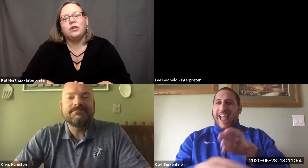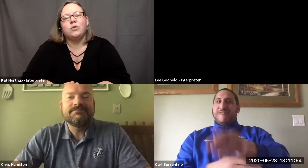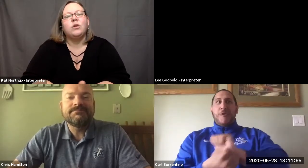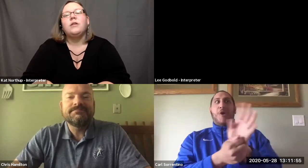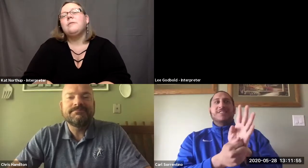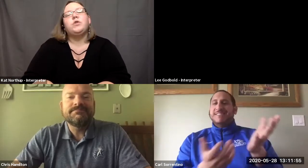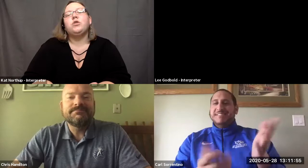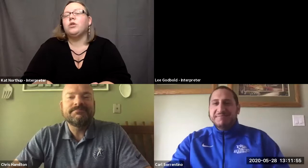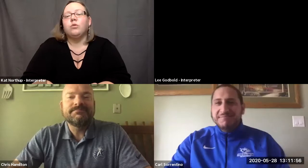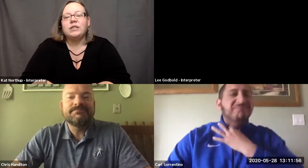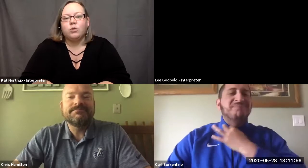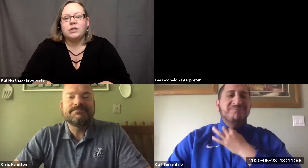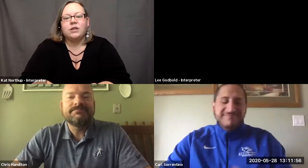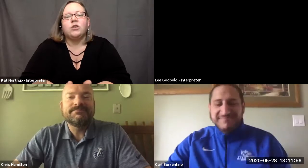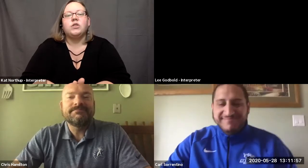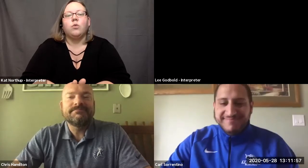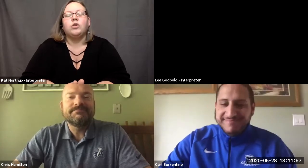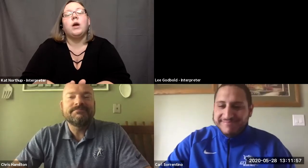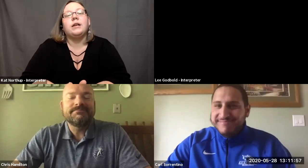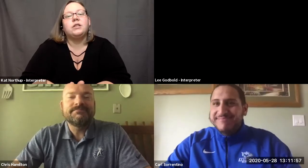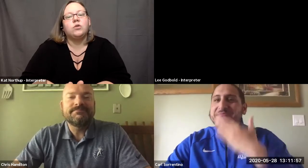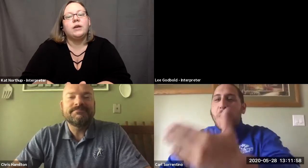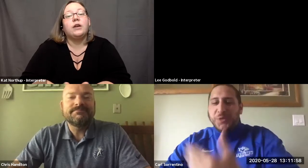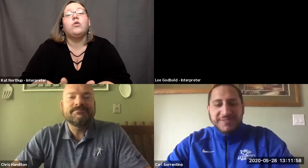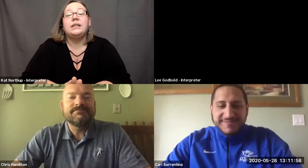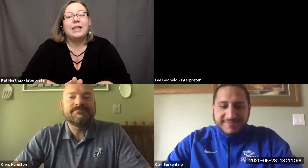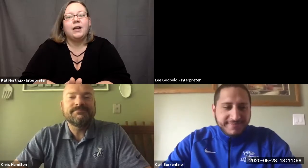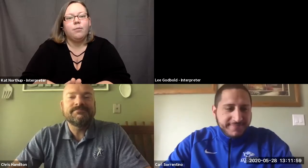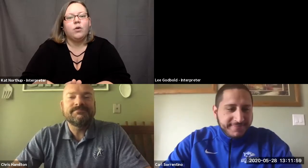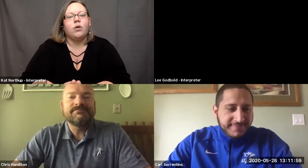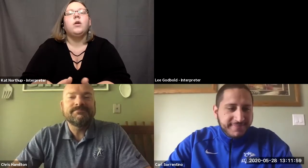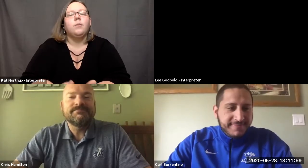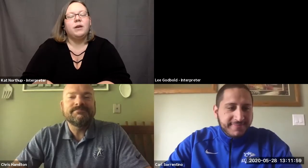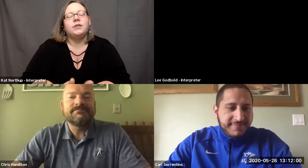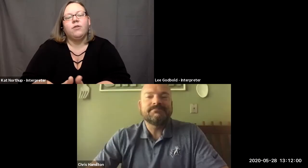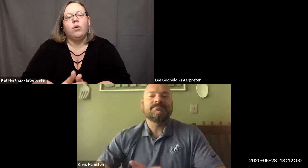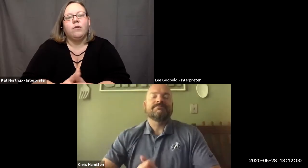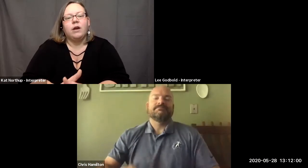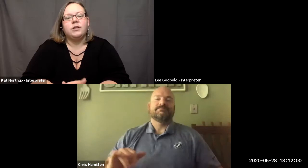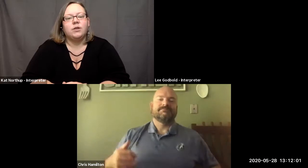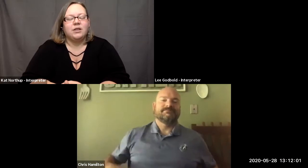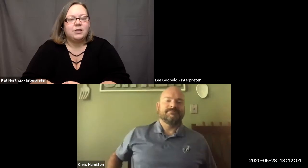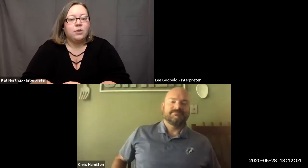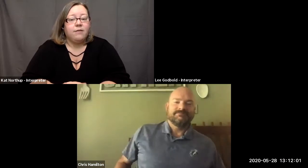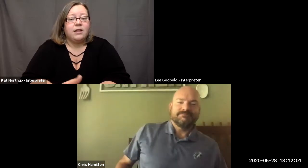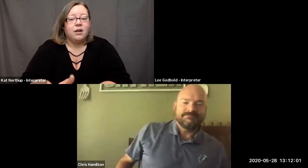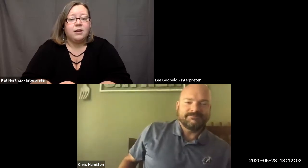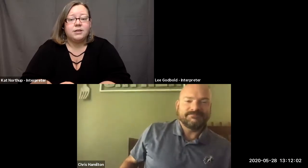do 2 or 3 sports a year. So we're trying to increase that number because of coronavirus so that they do have athletic